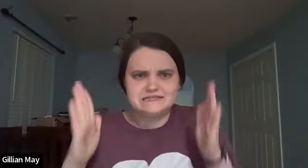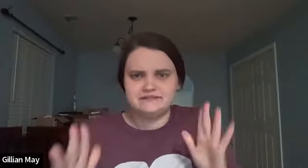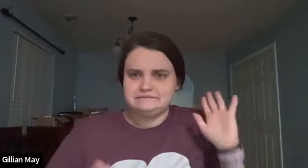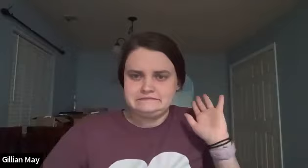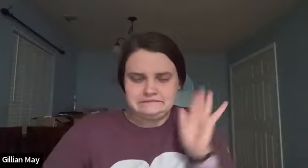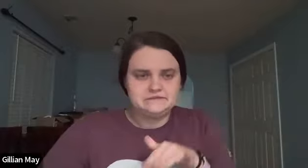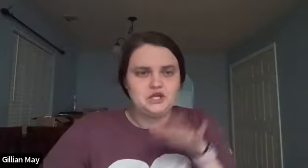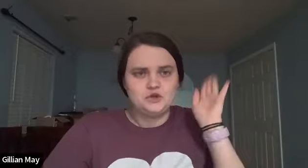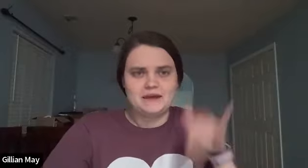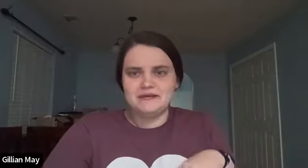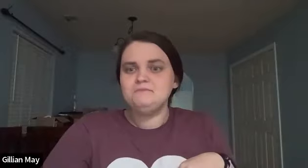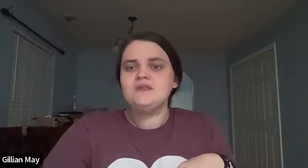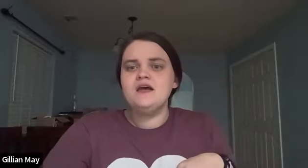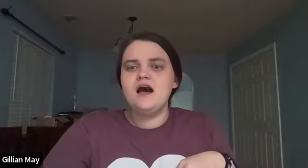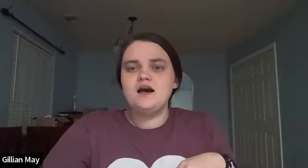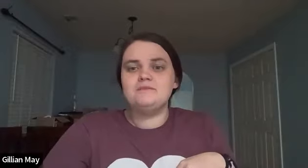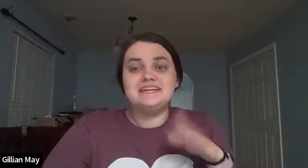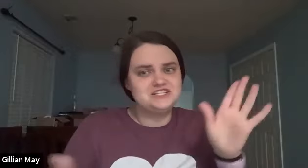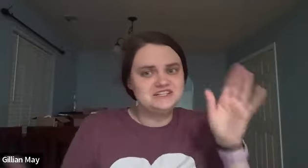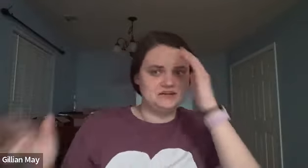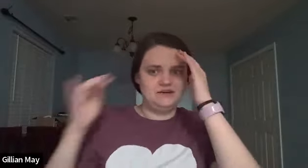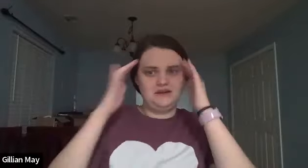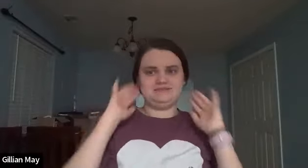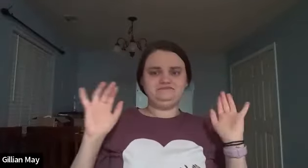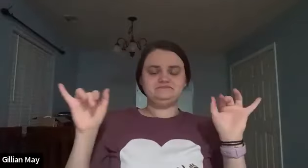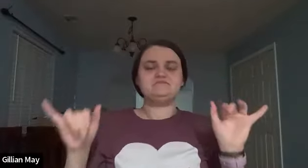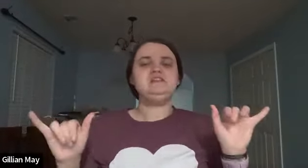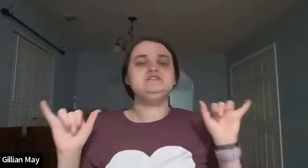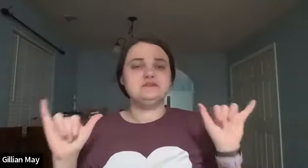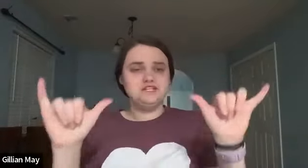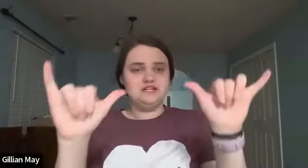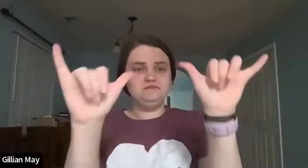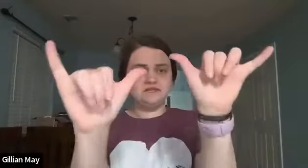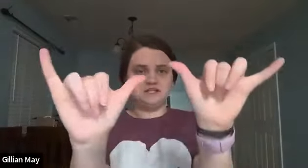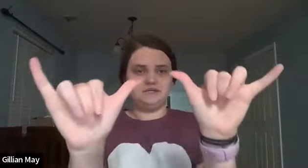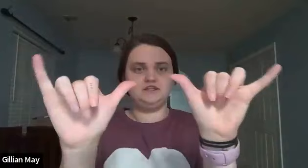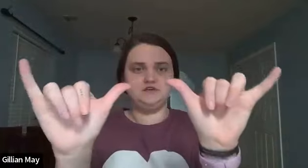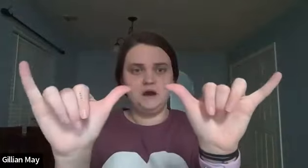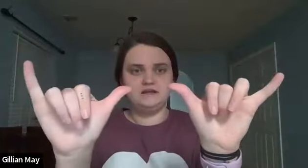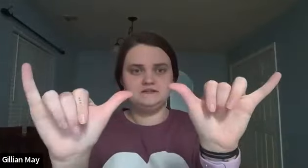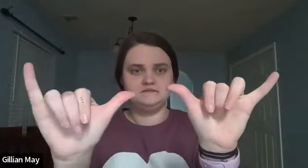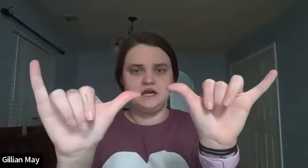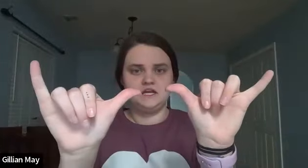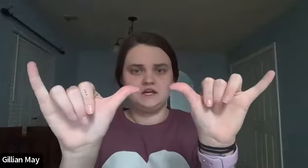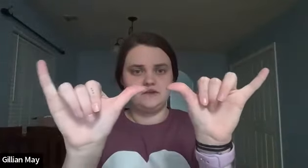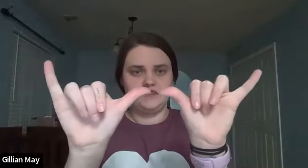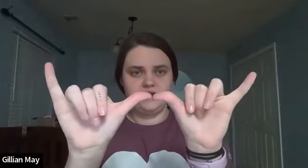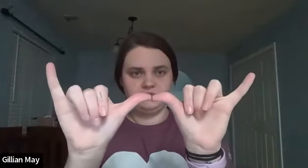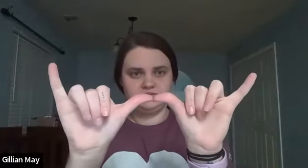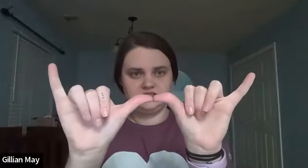but y'all knew what I meant. Engineer. Okay. So engineer is going to be 2 Y's. You're going to have your thumbs touch